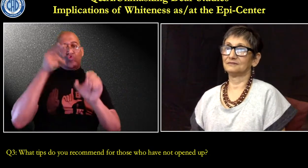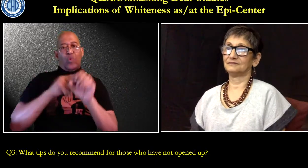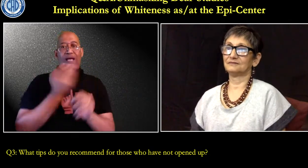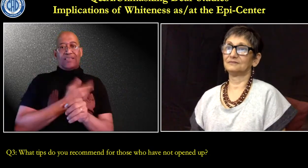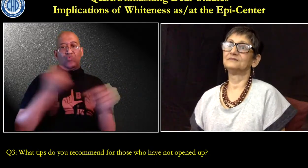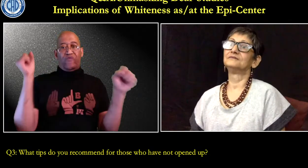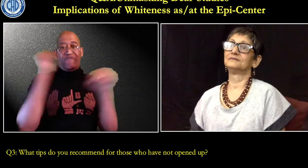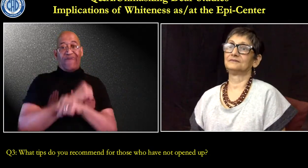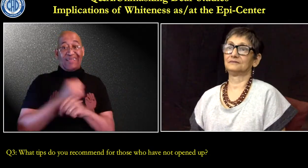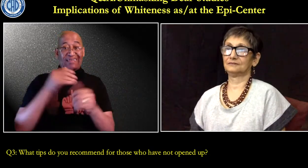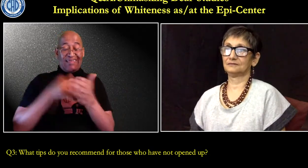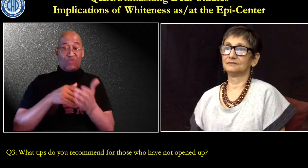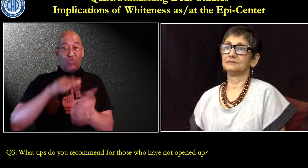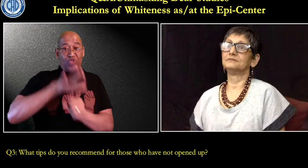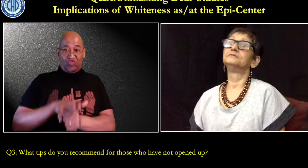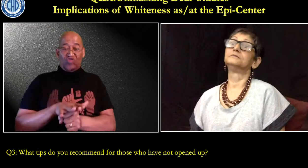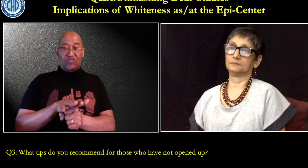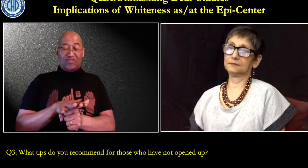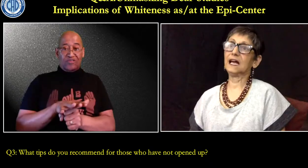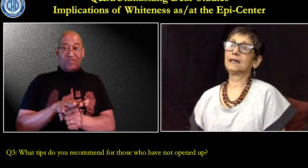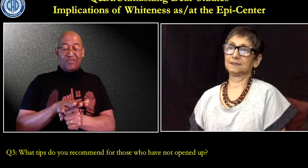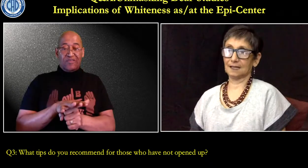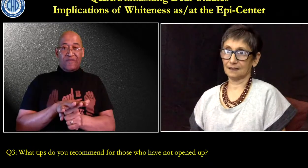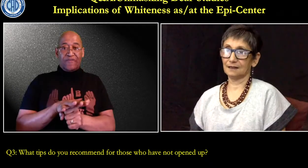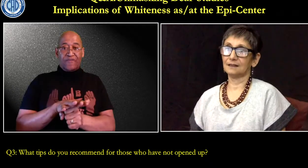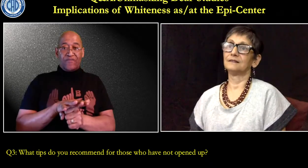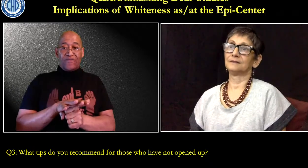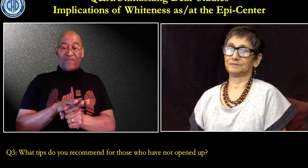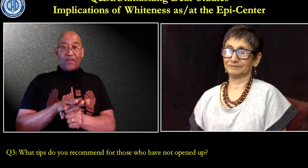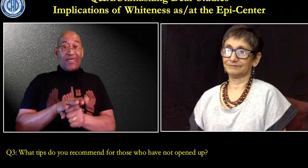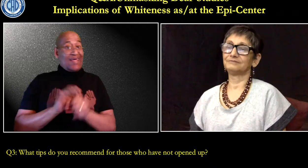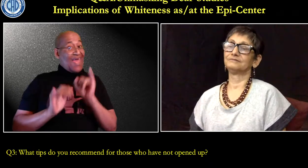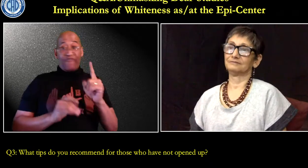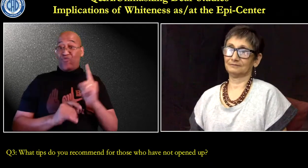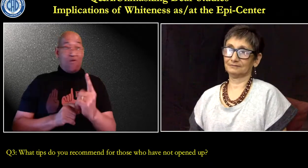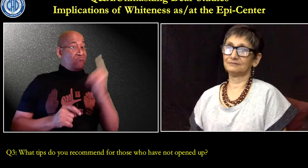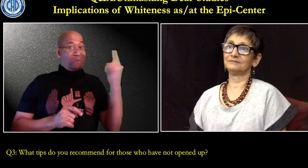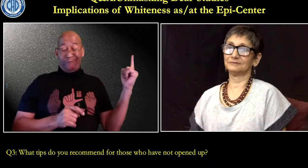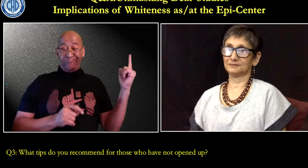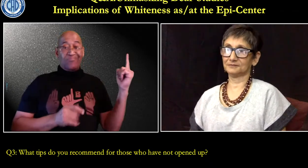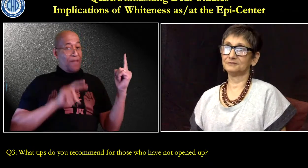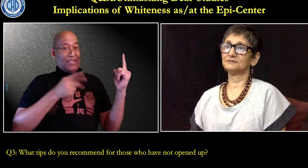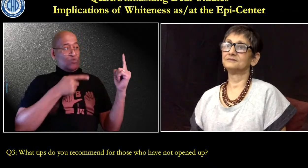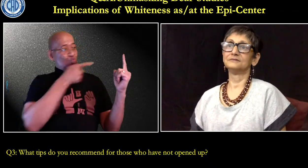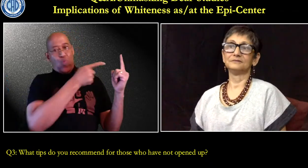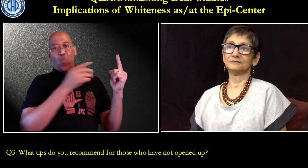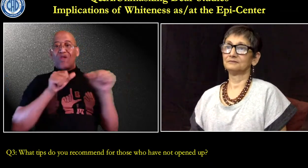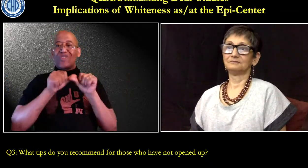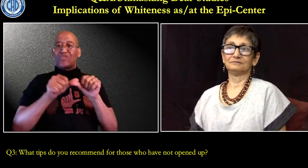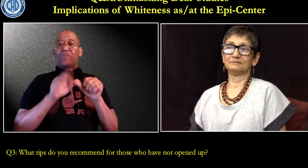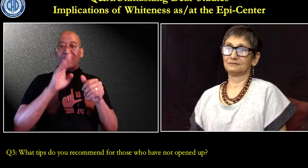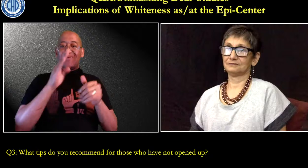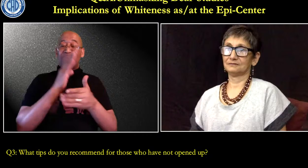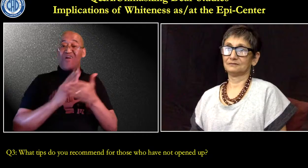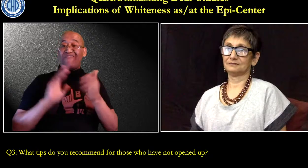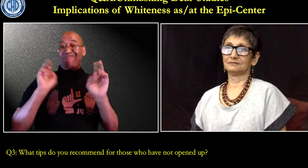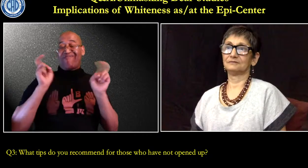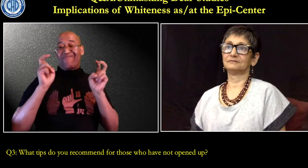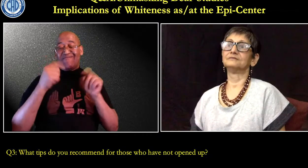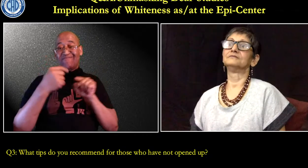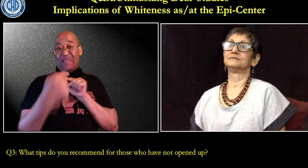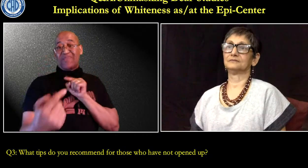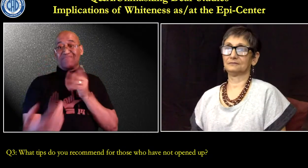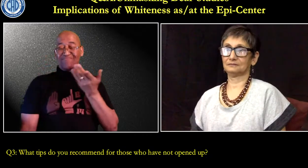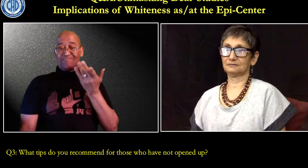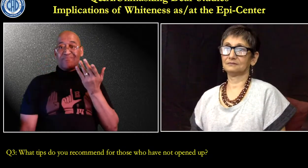really cherish our community, then we will join. They will join us to fight that oppression. And if they don't, and they just